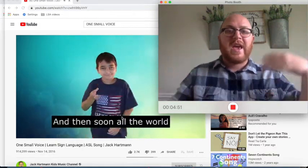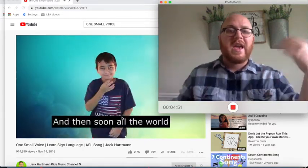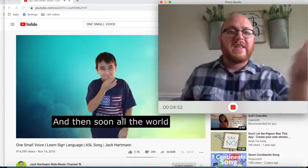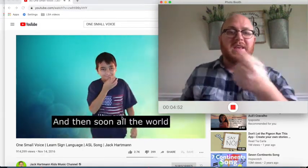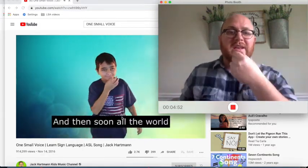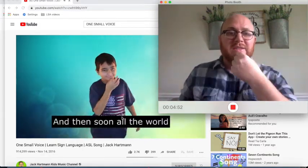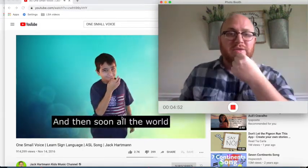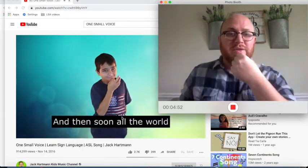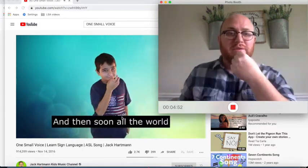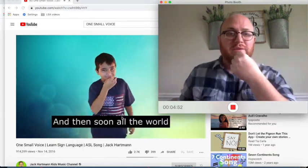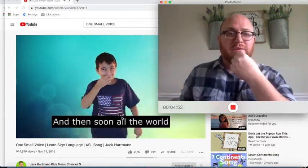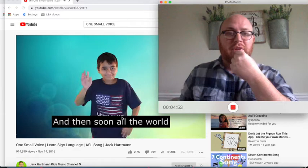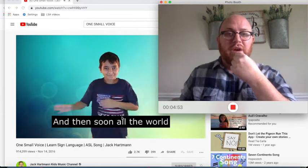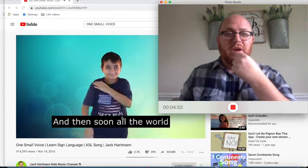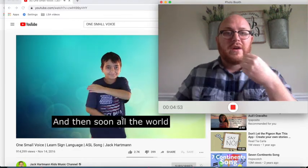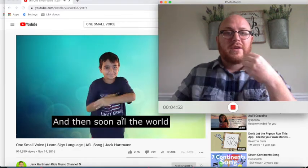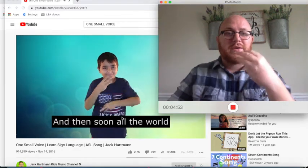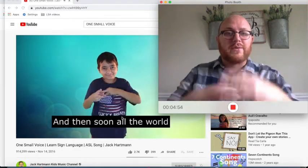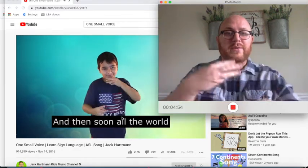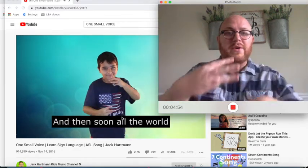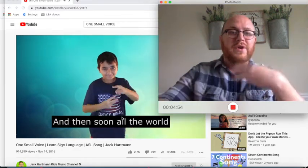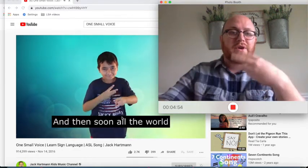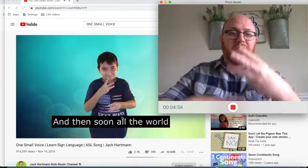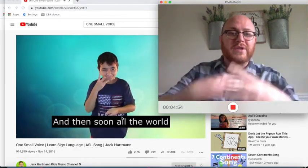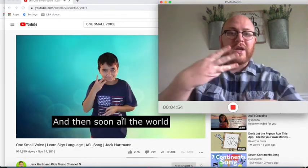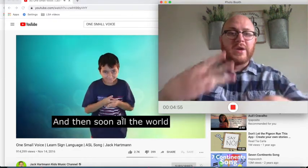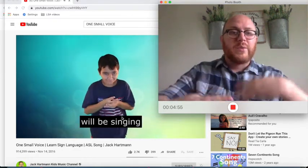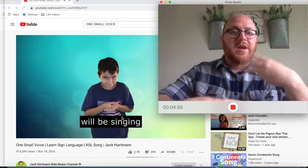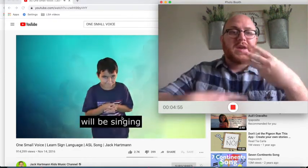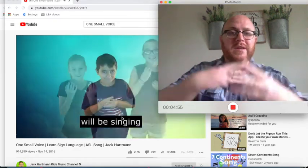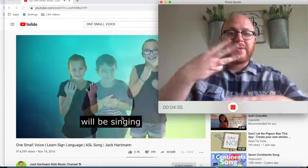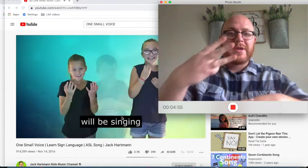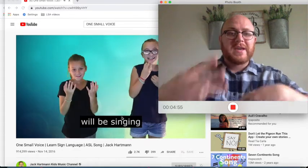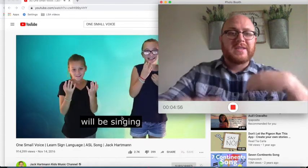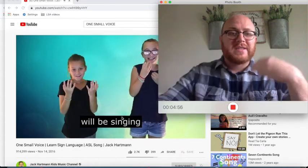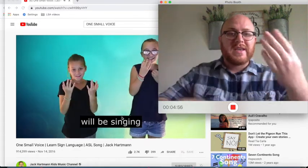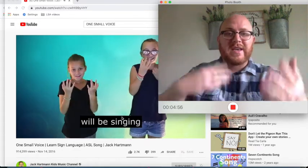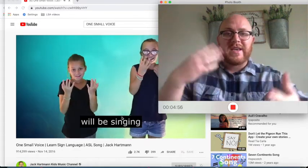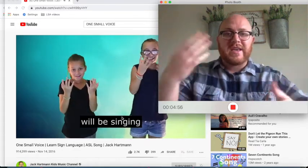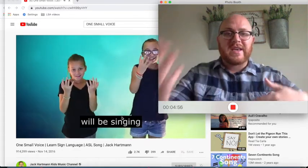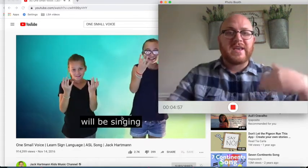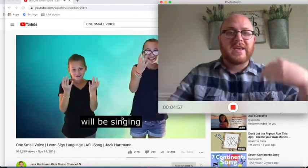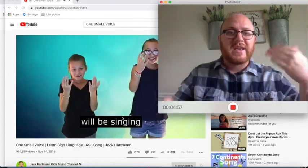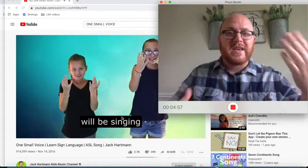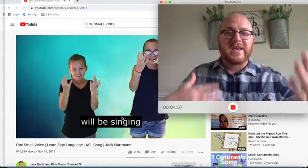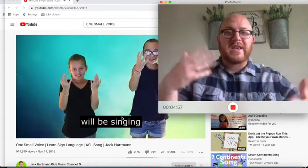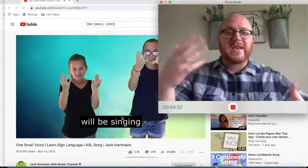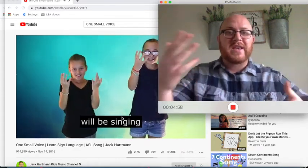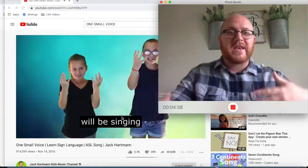And then soon all the world will be seen.